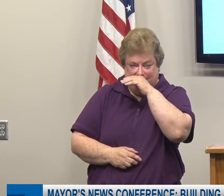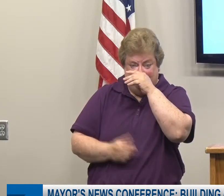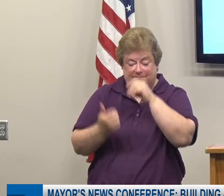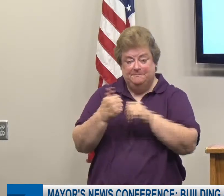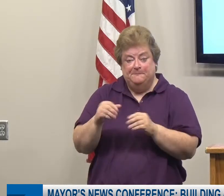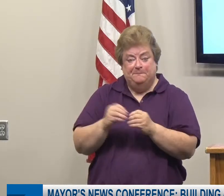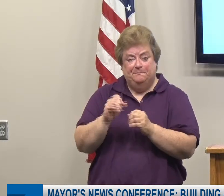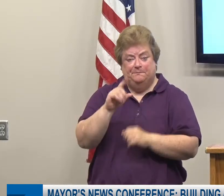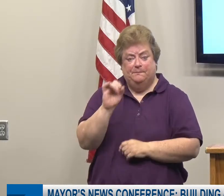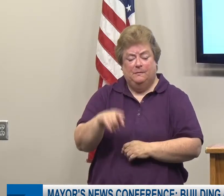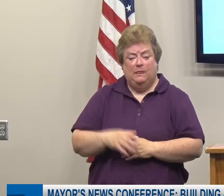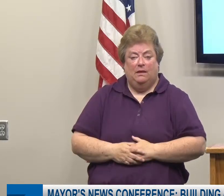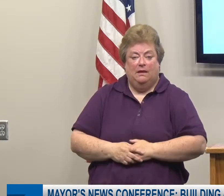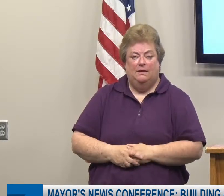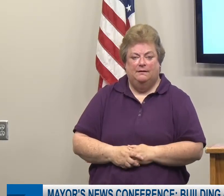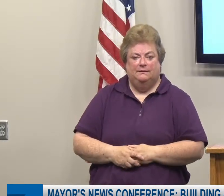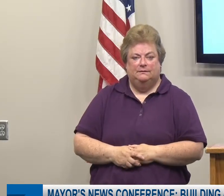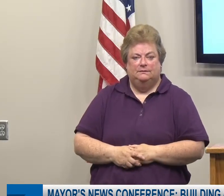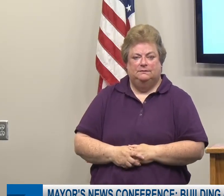Any other questions?